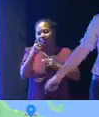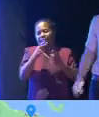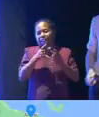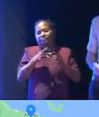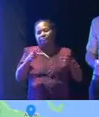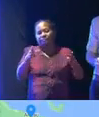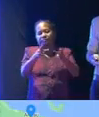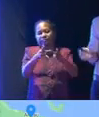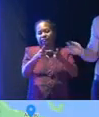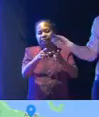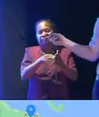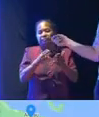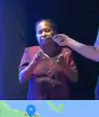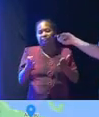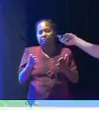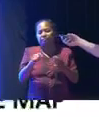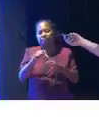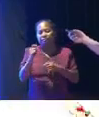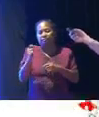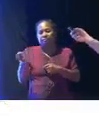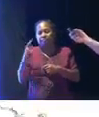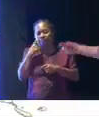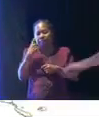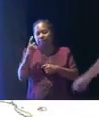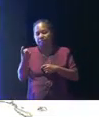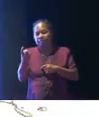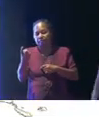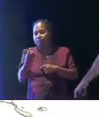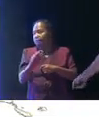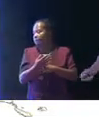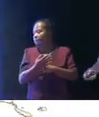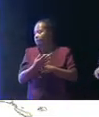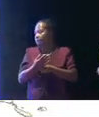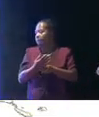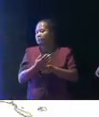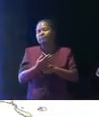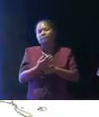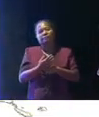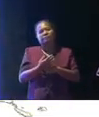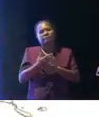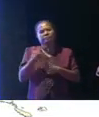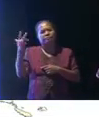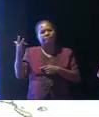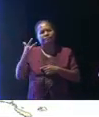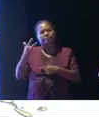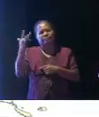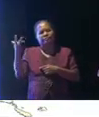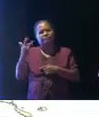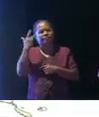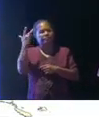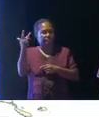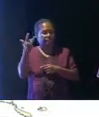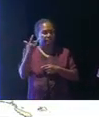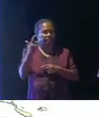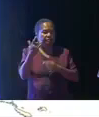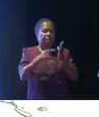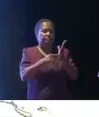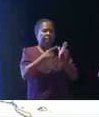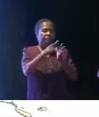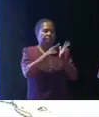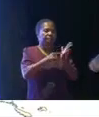Okay, and now next slide, I'm going to show you the coverage currently for B Mobile Telecom